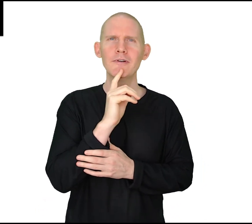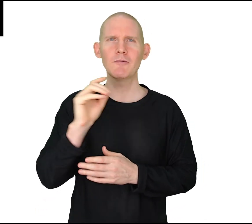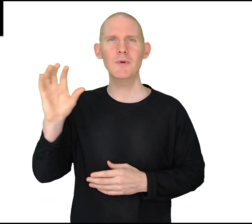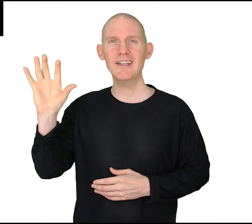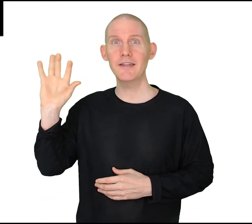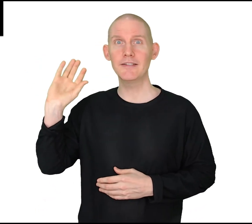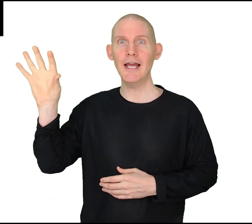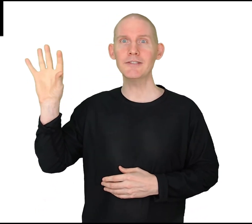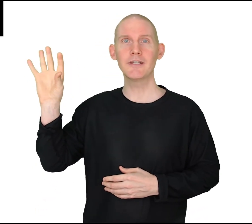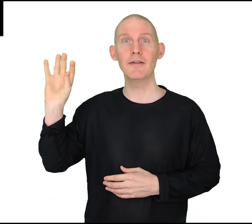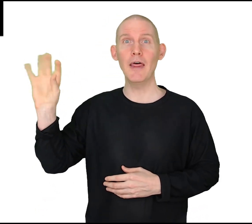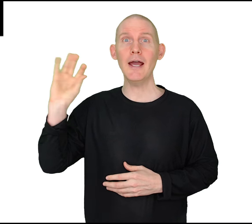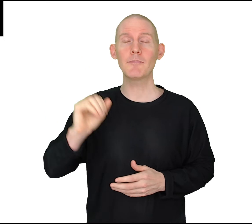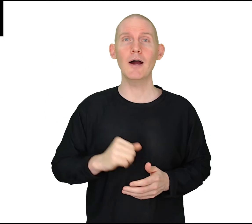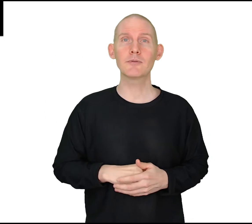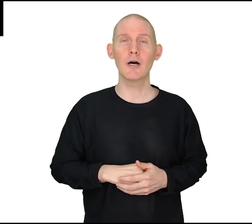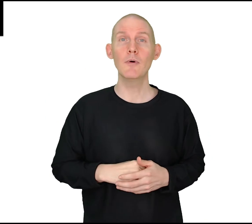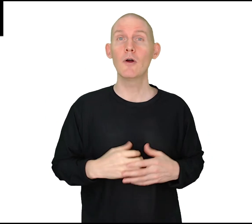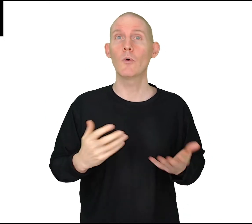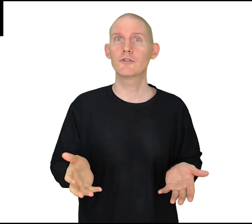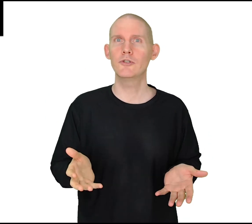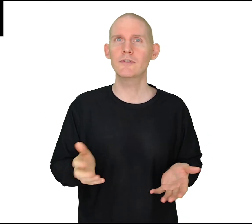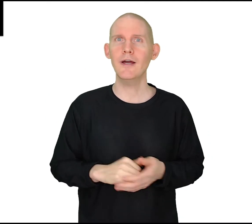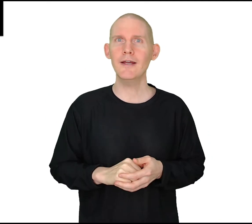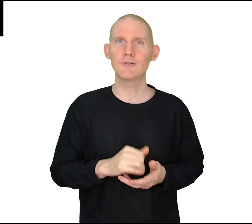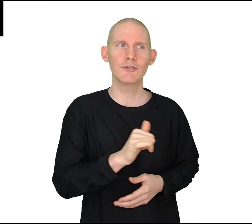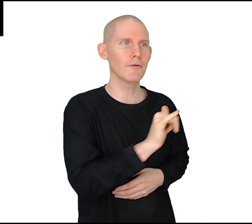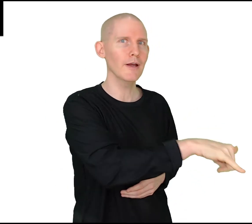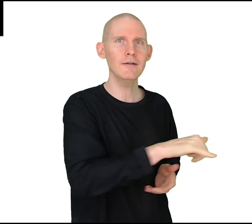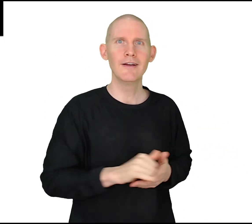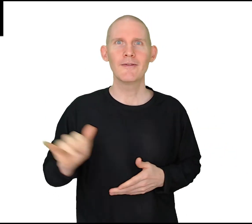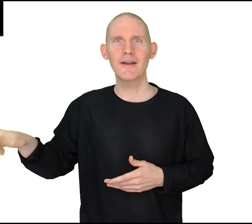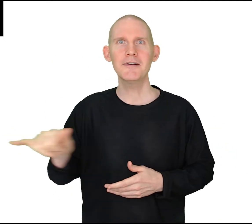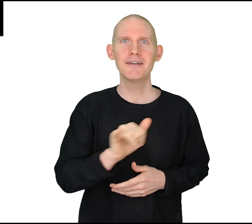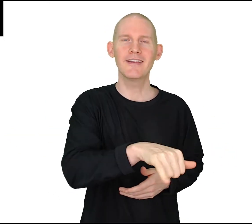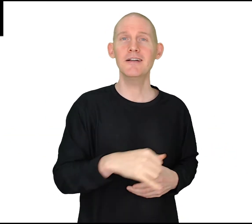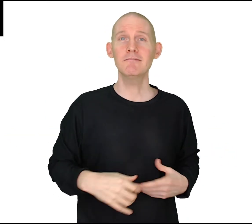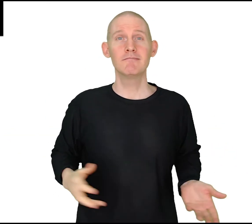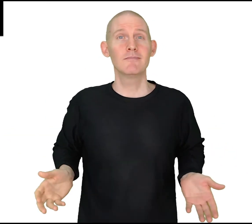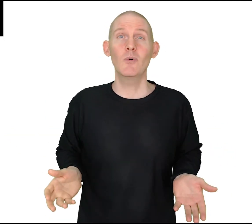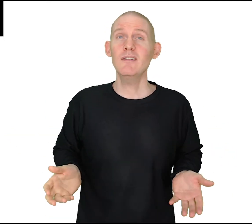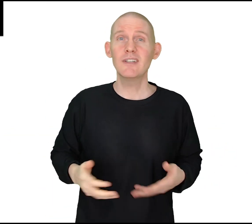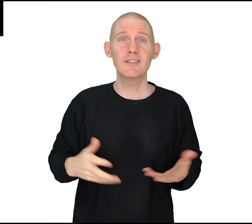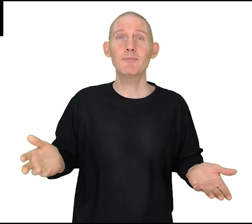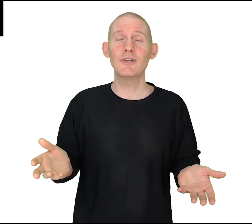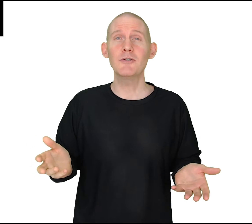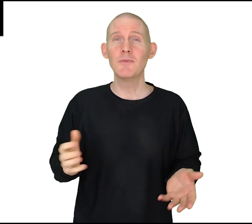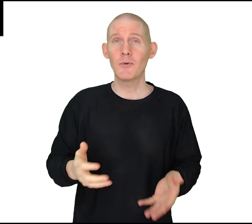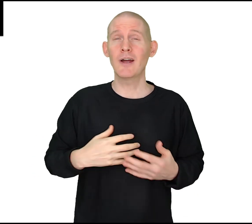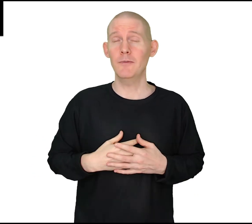get to the test and that pops up, what should you sign? Should you go there? Well, it's up to you. When